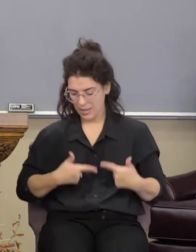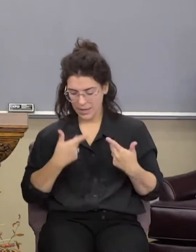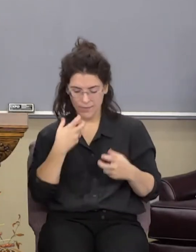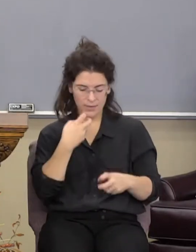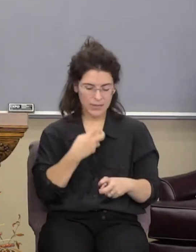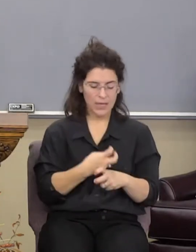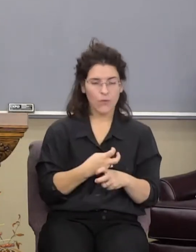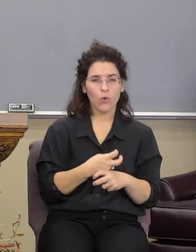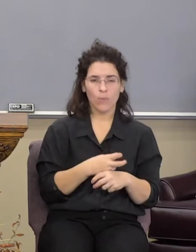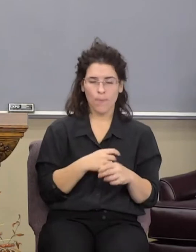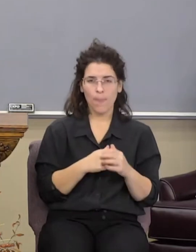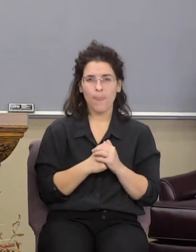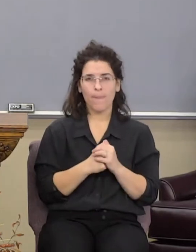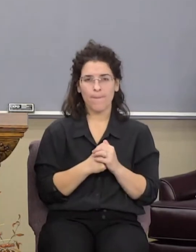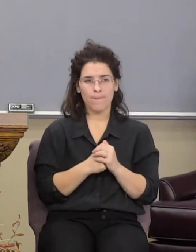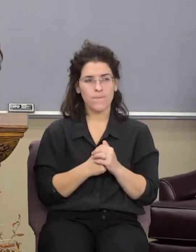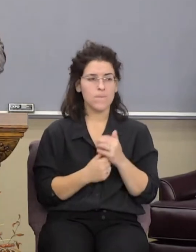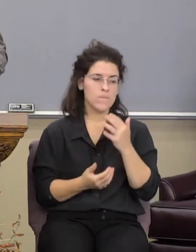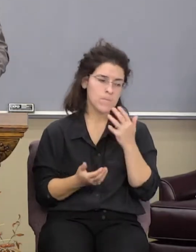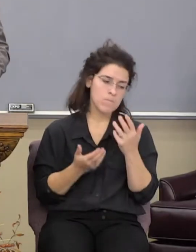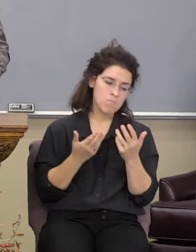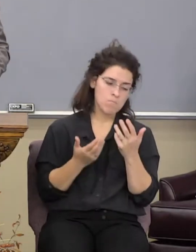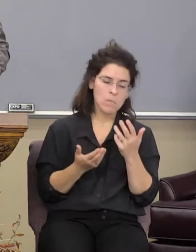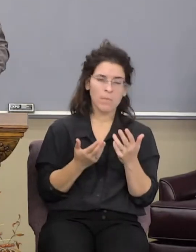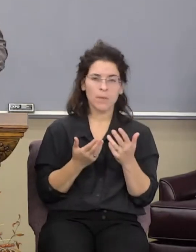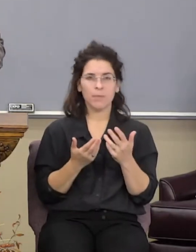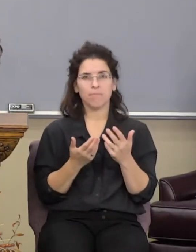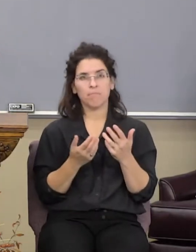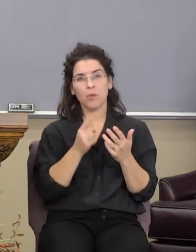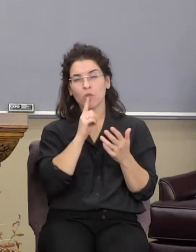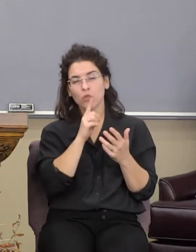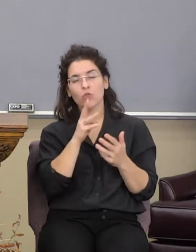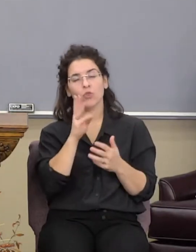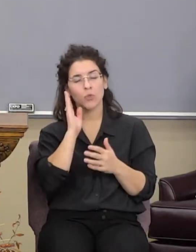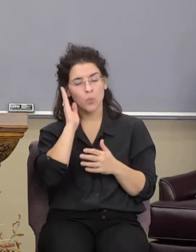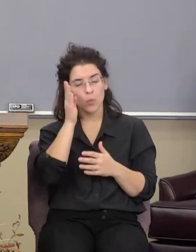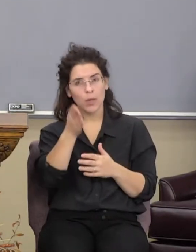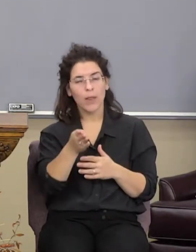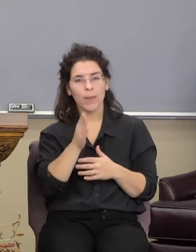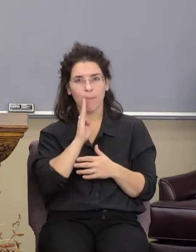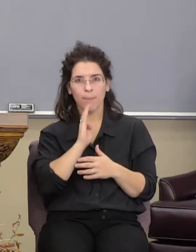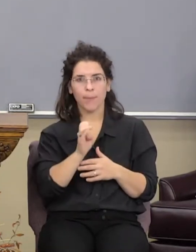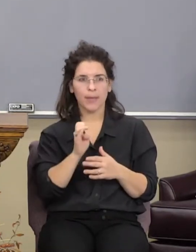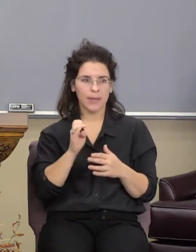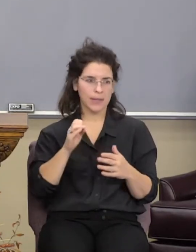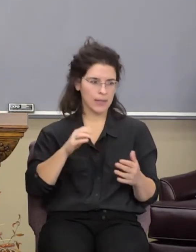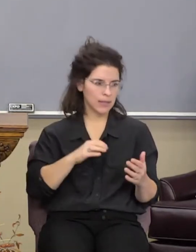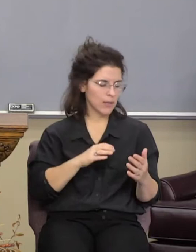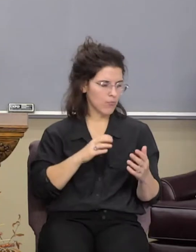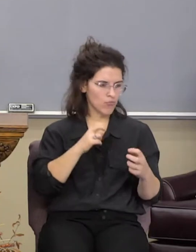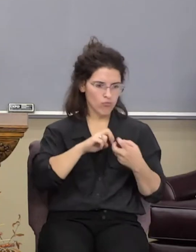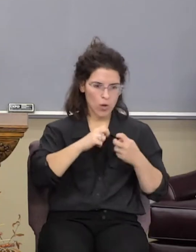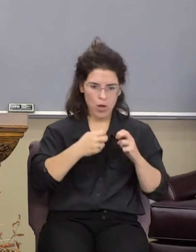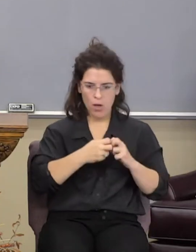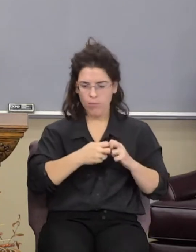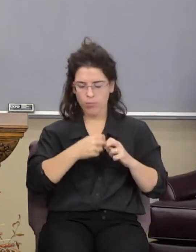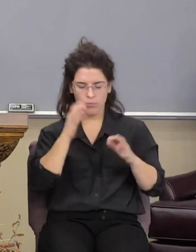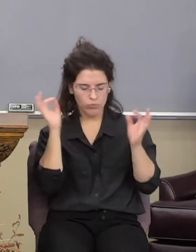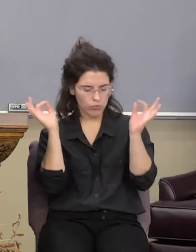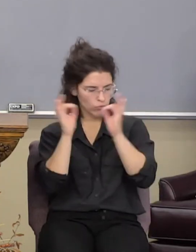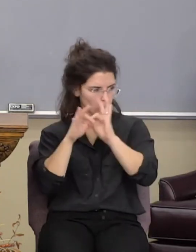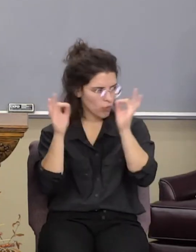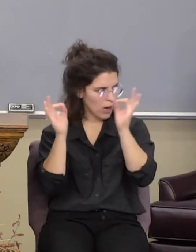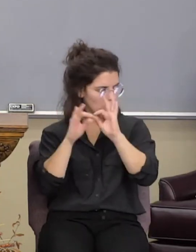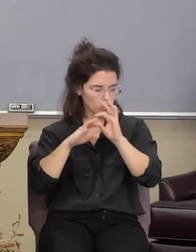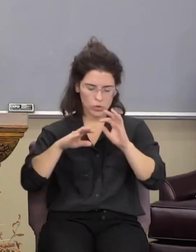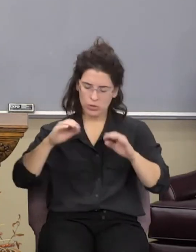difficult. And there might be, and there certainly will be, obstacles and distractions and opposition and so on